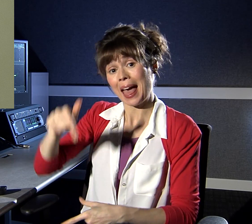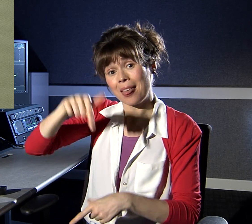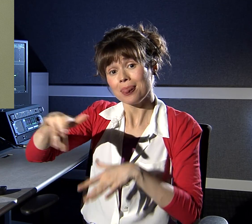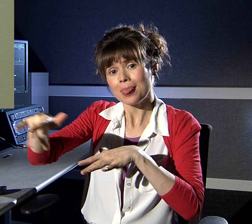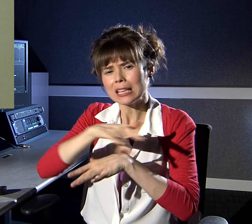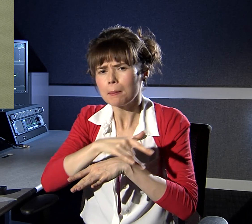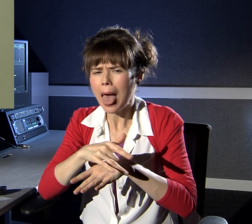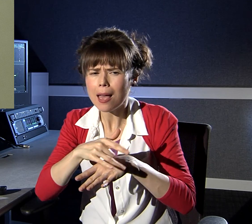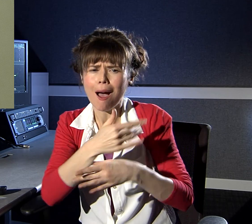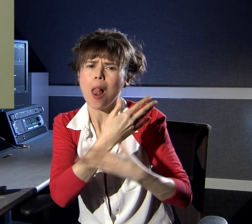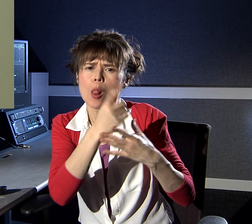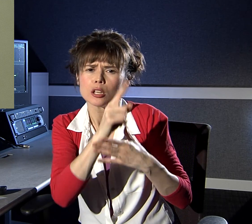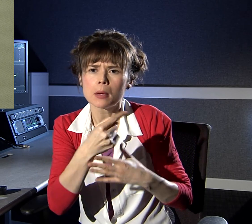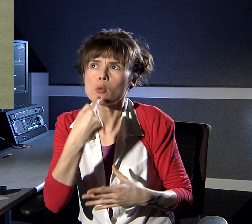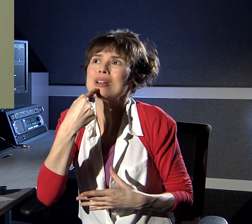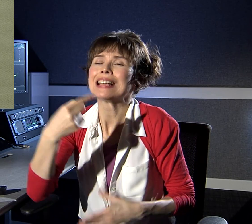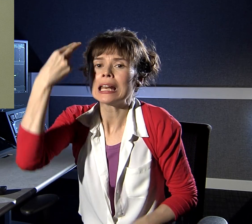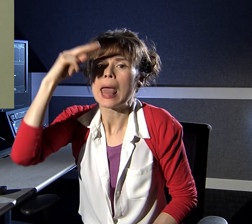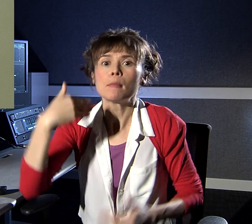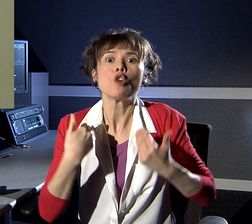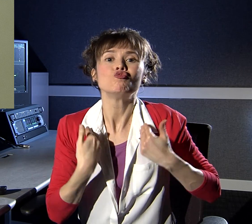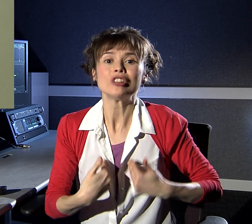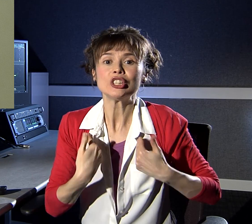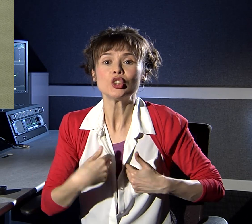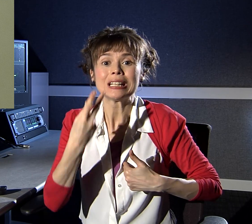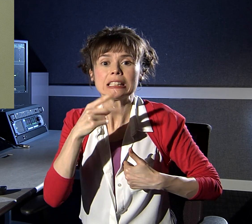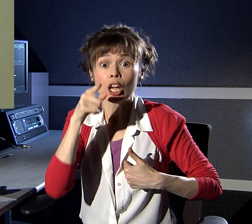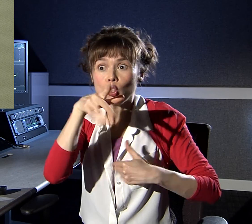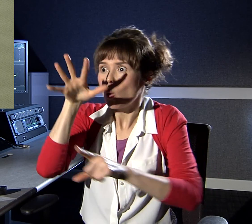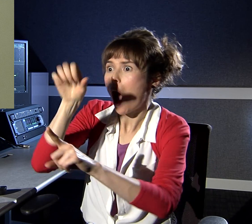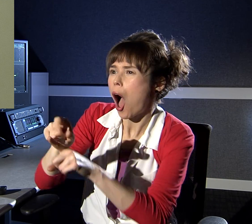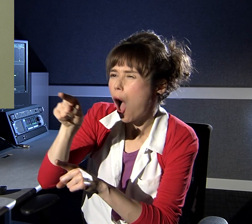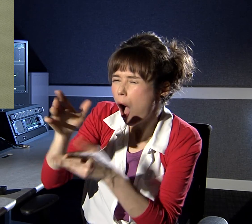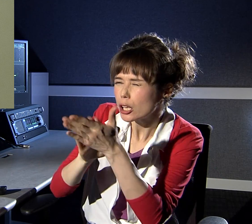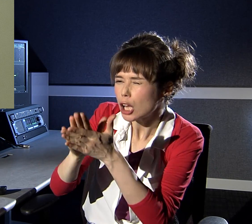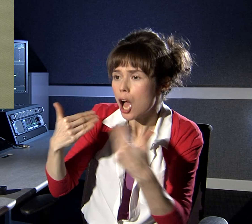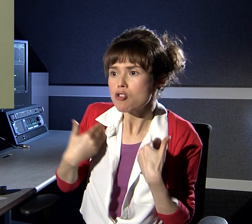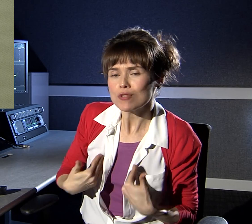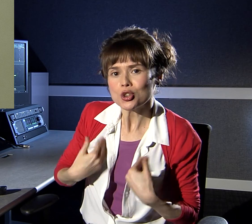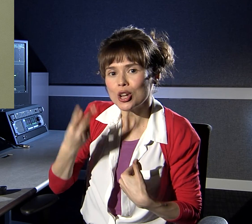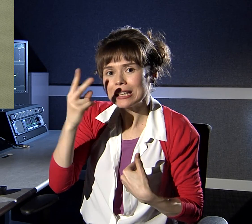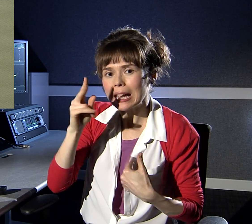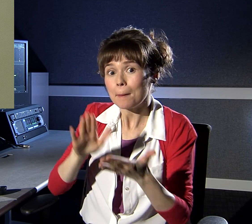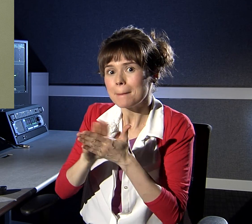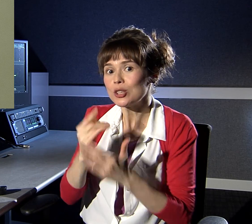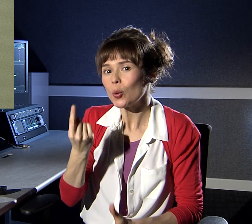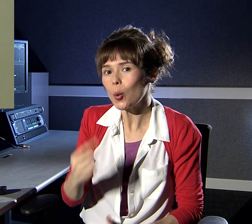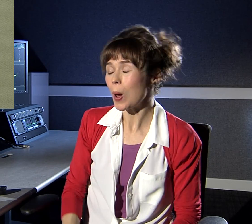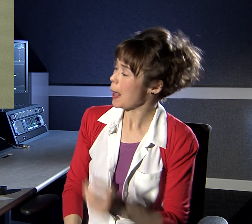Henry V. And again in this play, there are lots of references to Richard II, so when you see the sign name like this, you'll